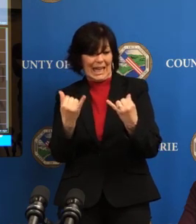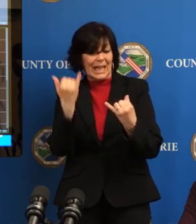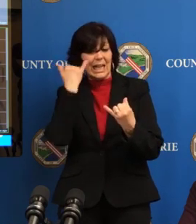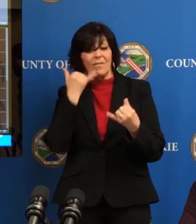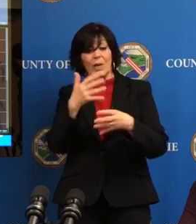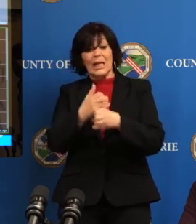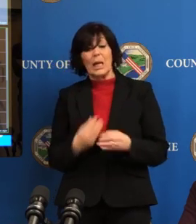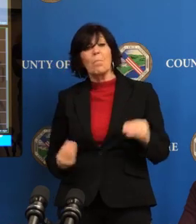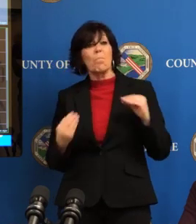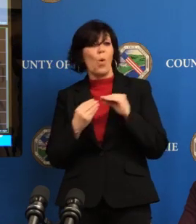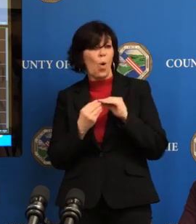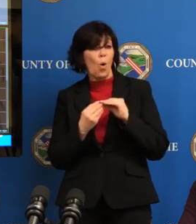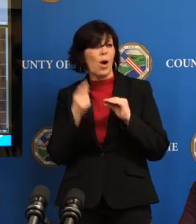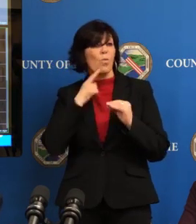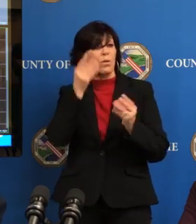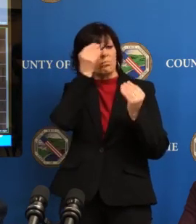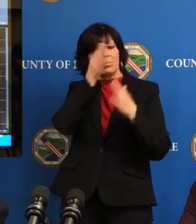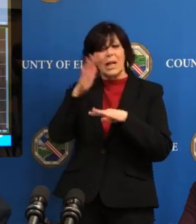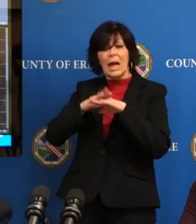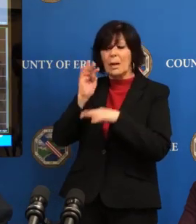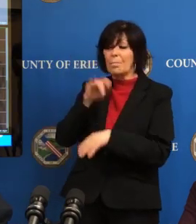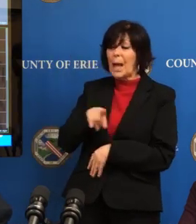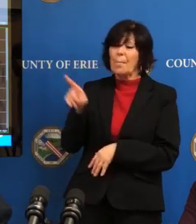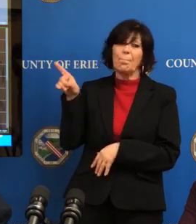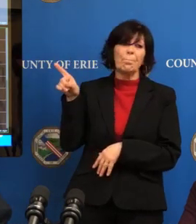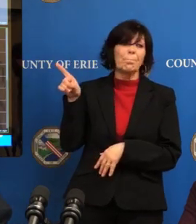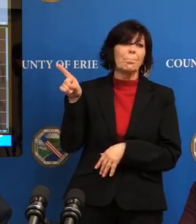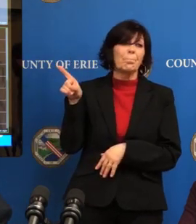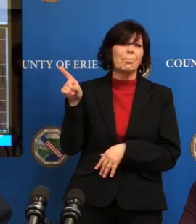more cases, they will be updated on the map. Let's make certain.